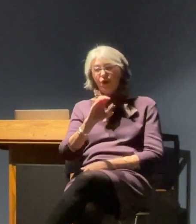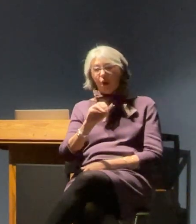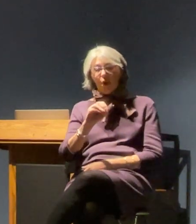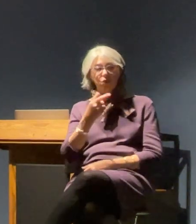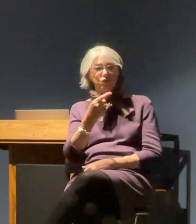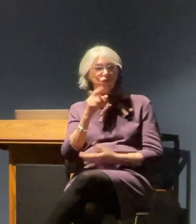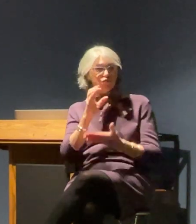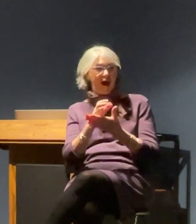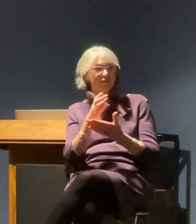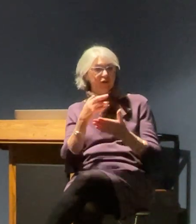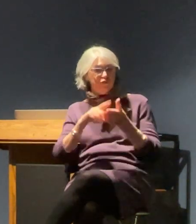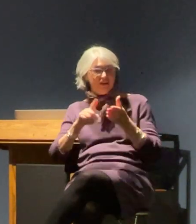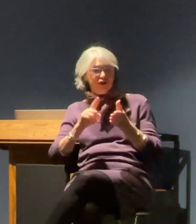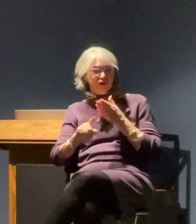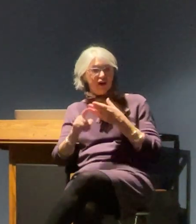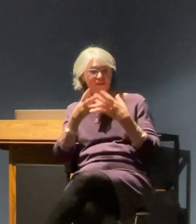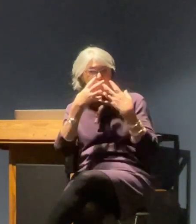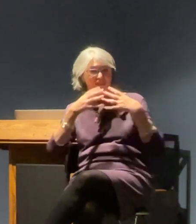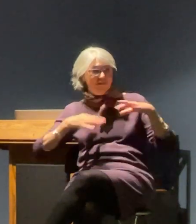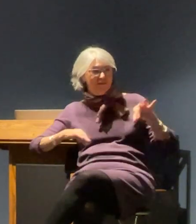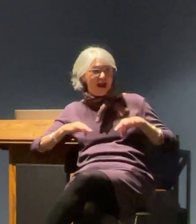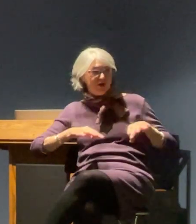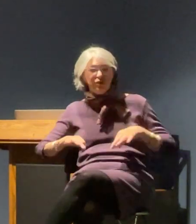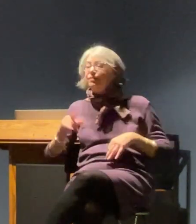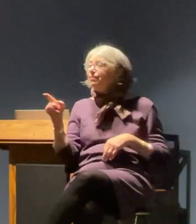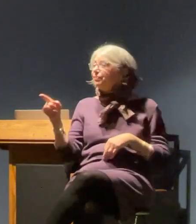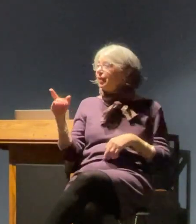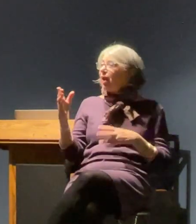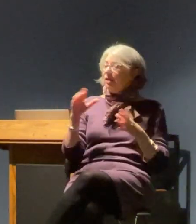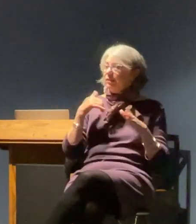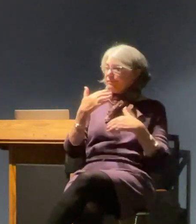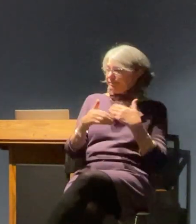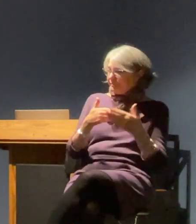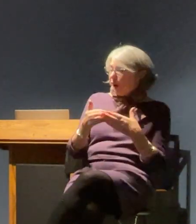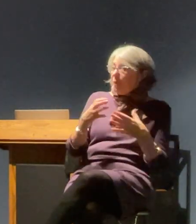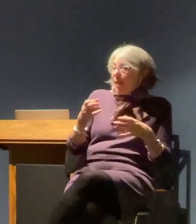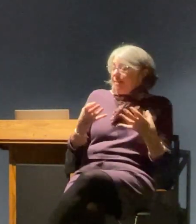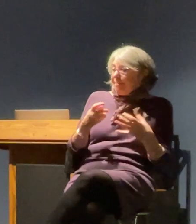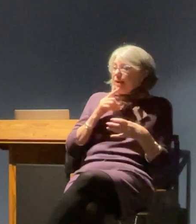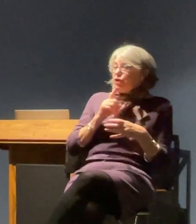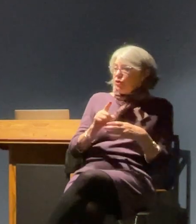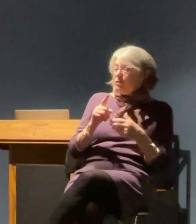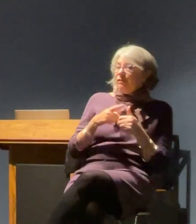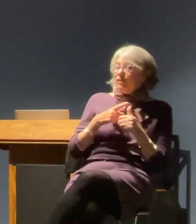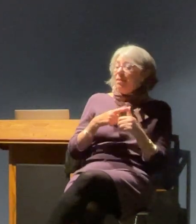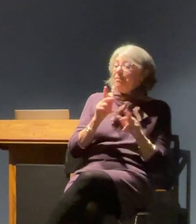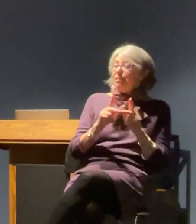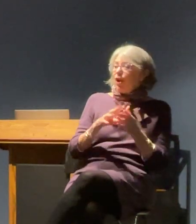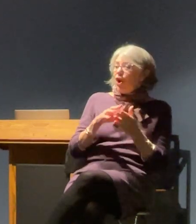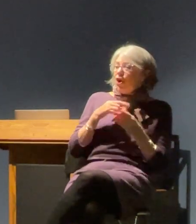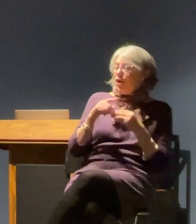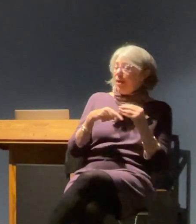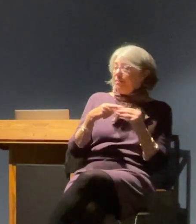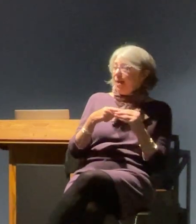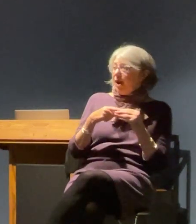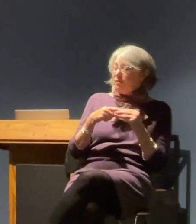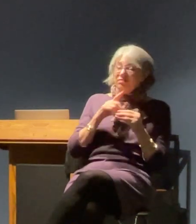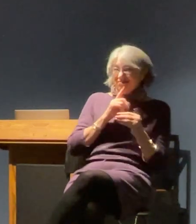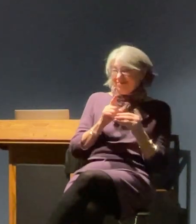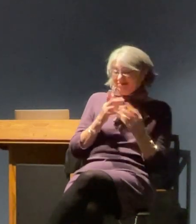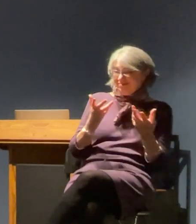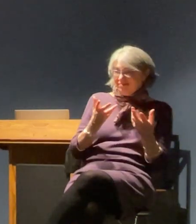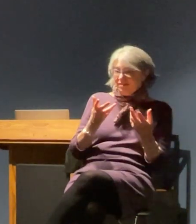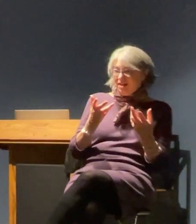fashion. And so I know we want to move through, but I wanted to make sure that people learned about